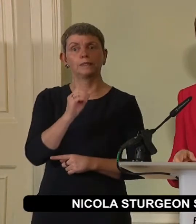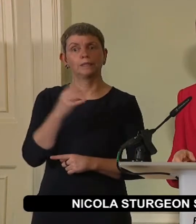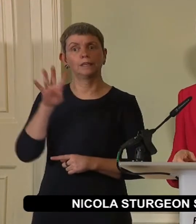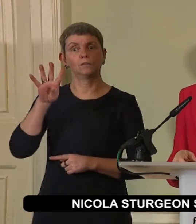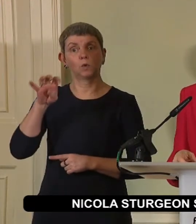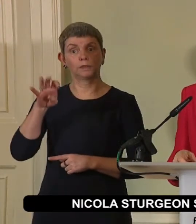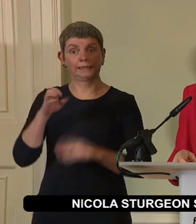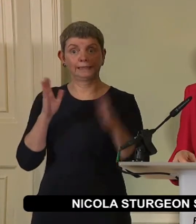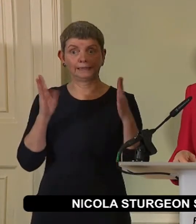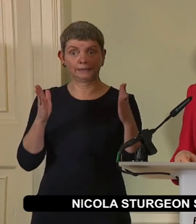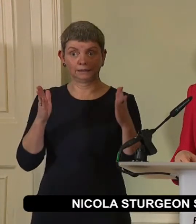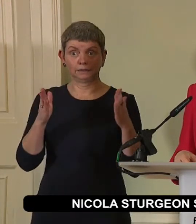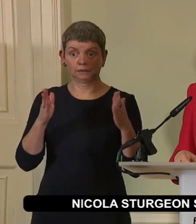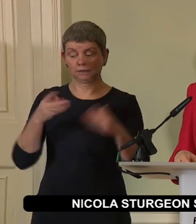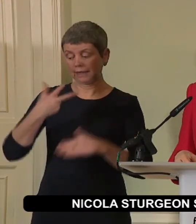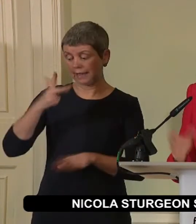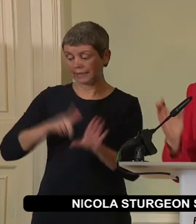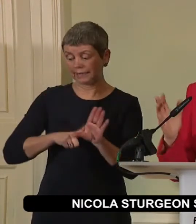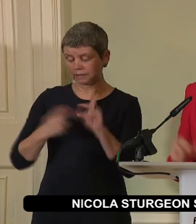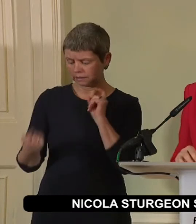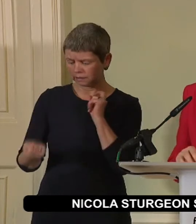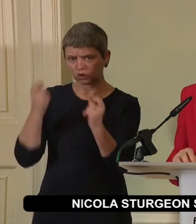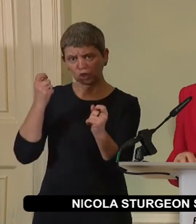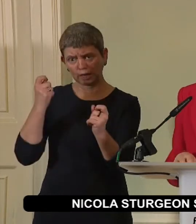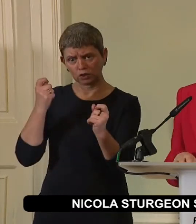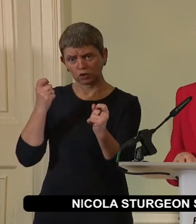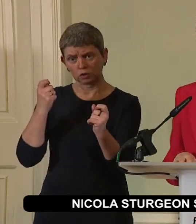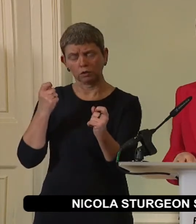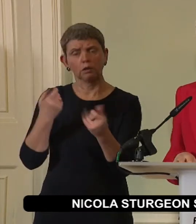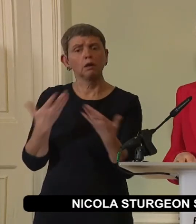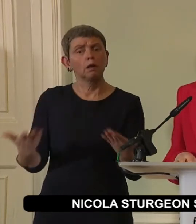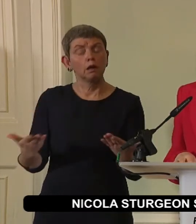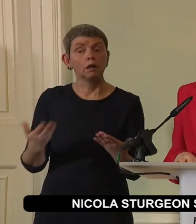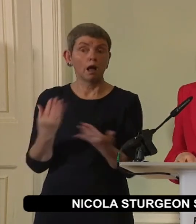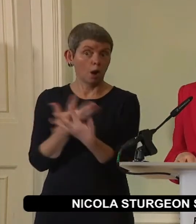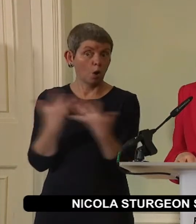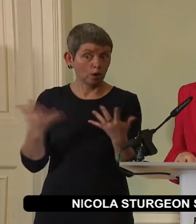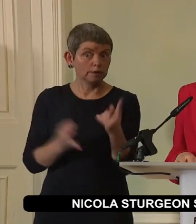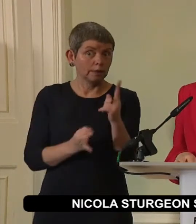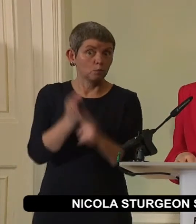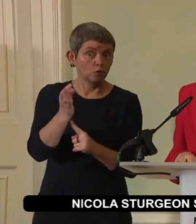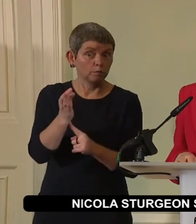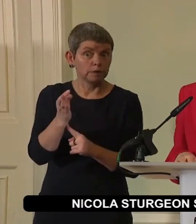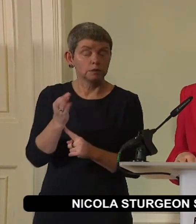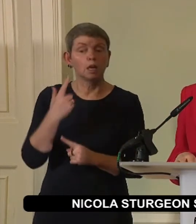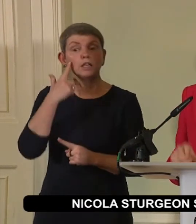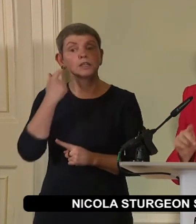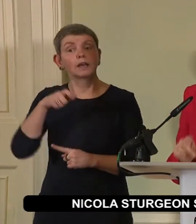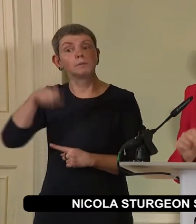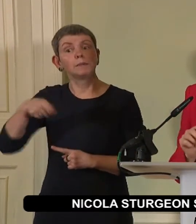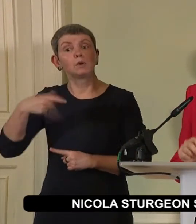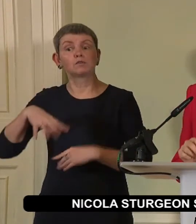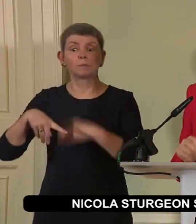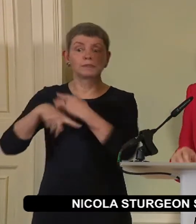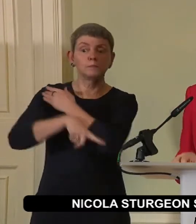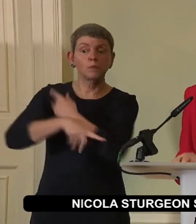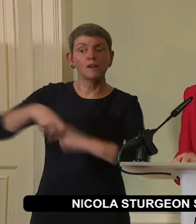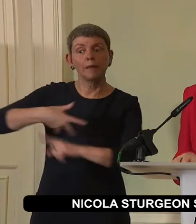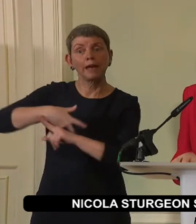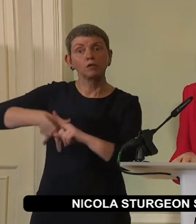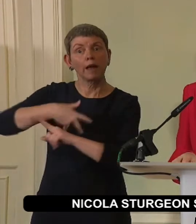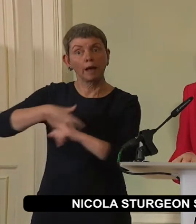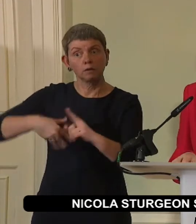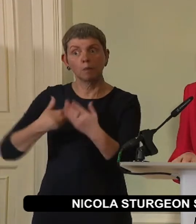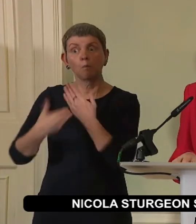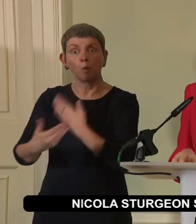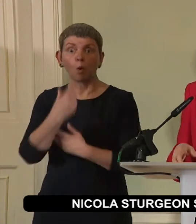is changed for the better. Young people from deprived backgrounds have never had a better chance of going to university than